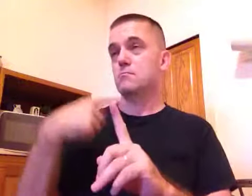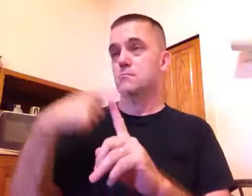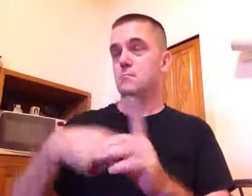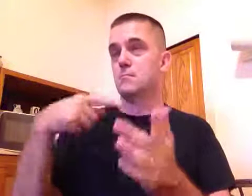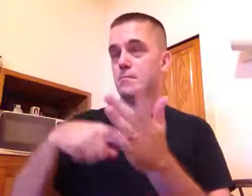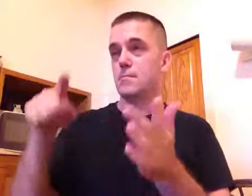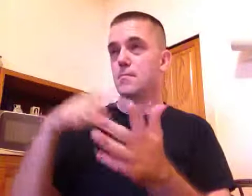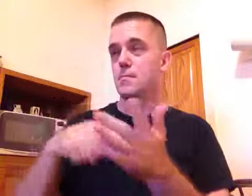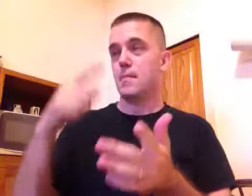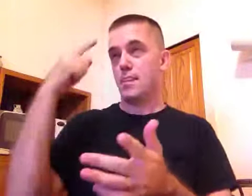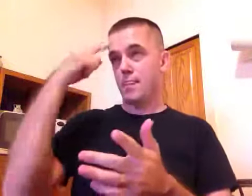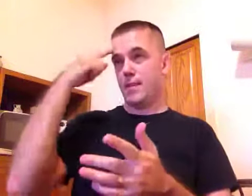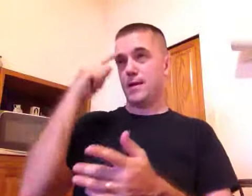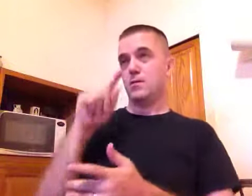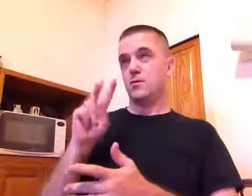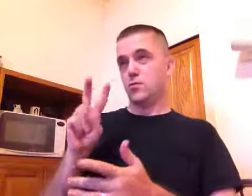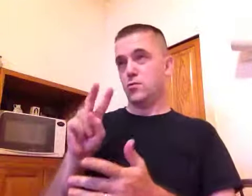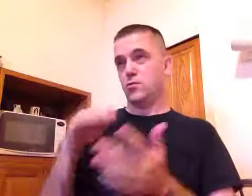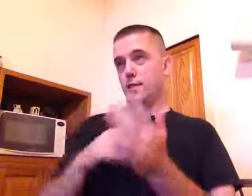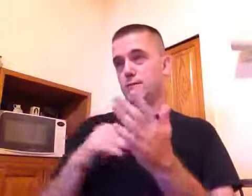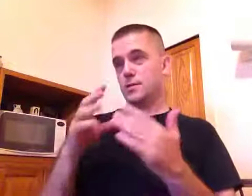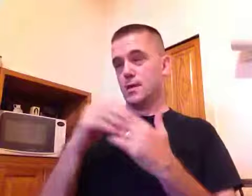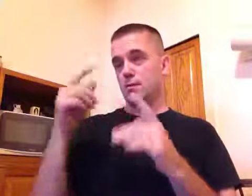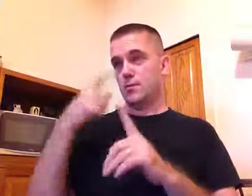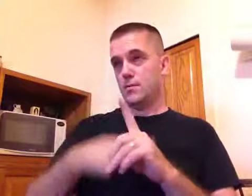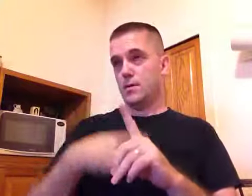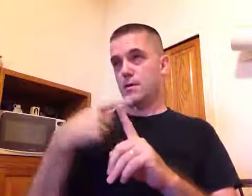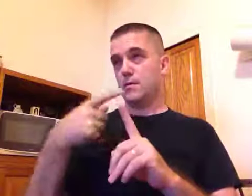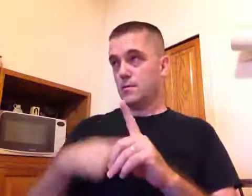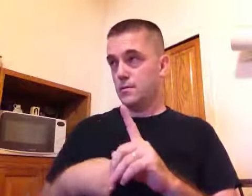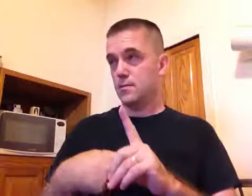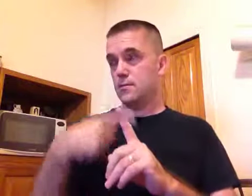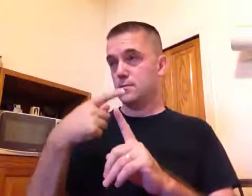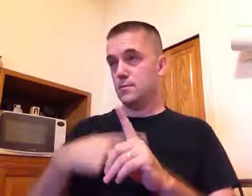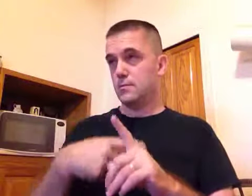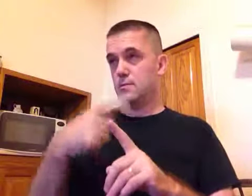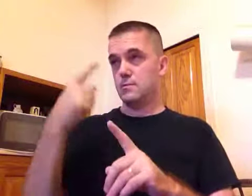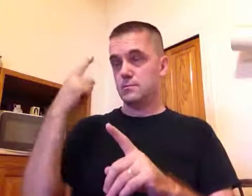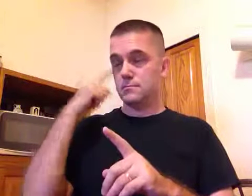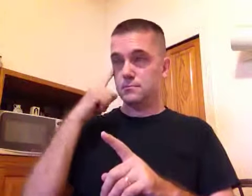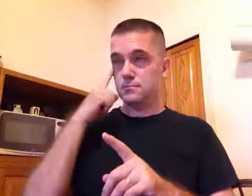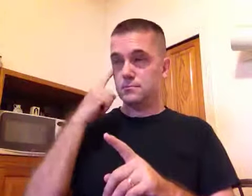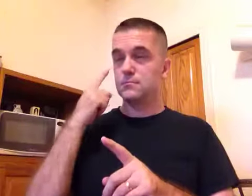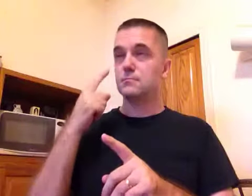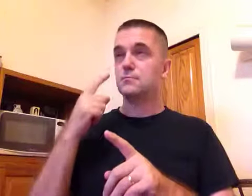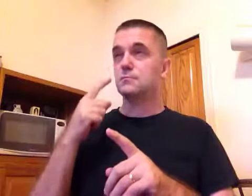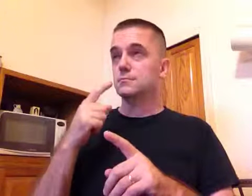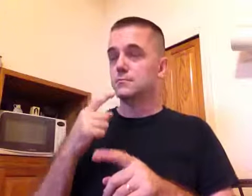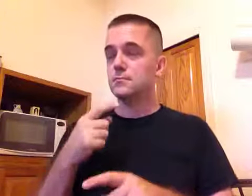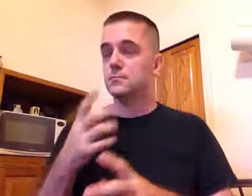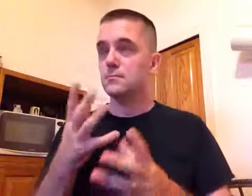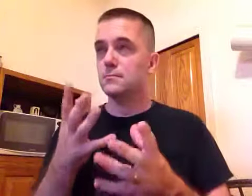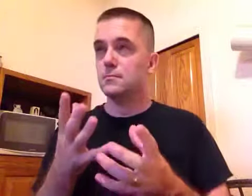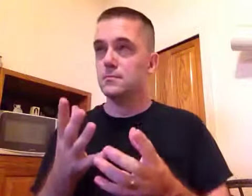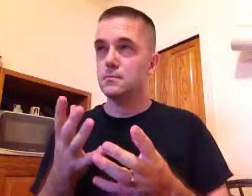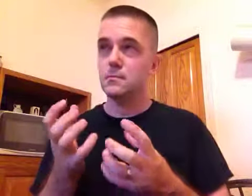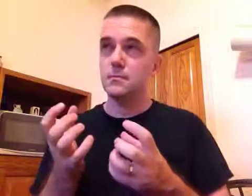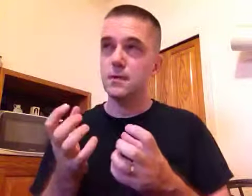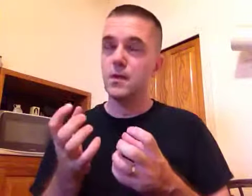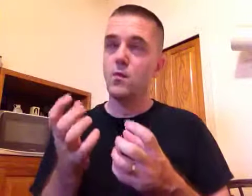think, $2,000 a month. On the credit cards. And they won't be resolved according to the company for 4